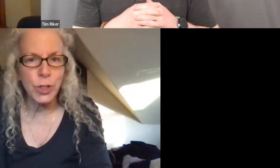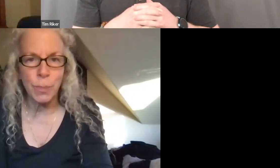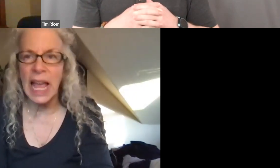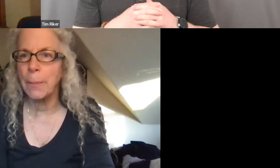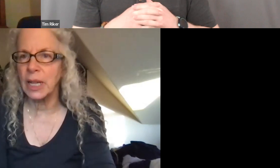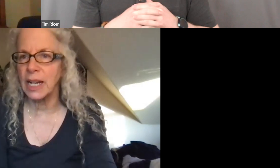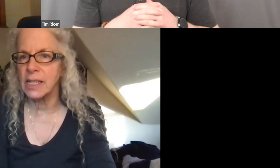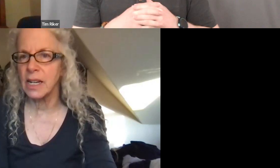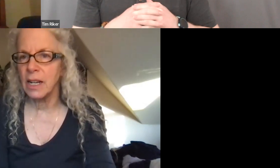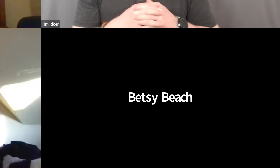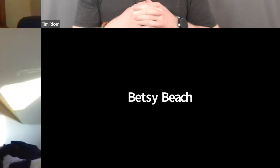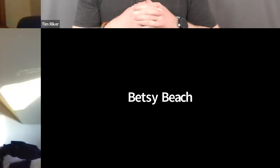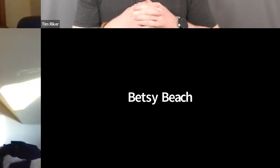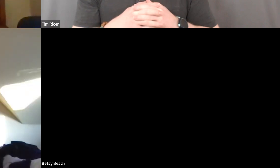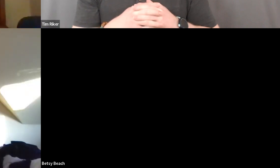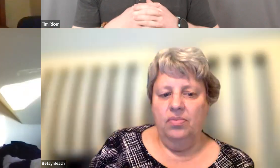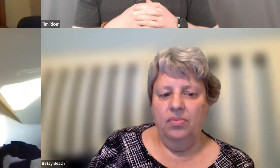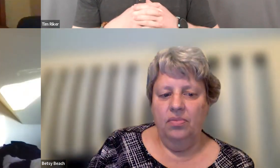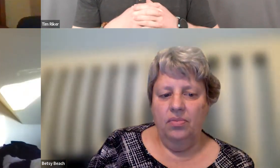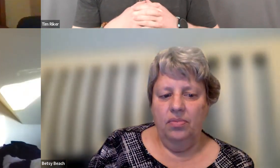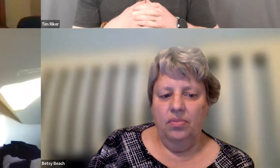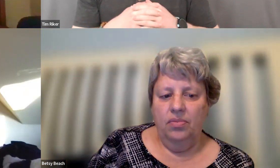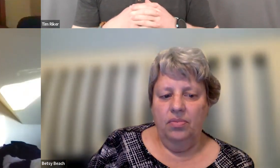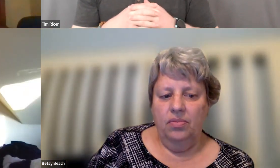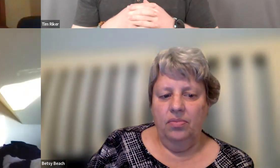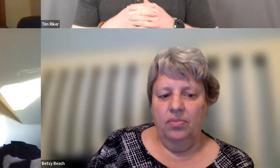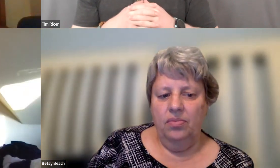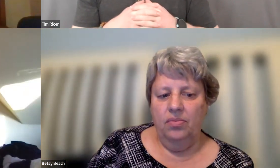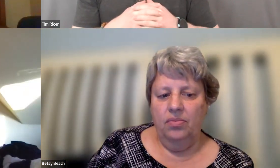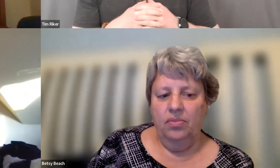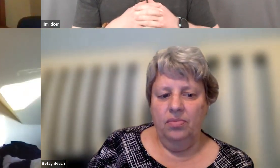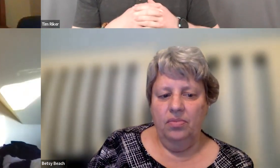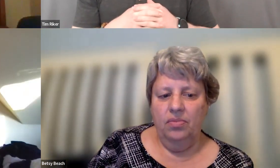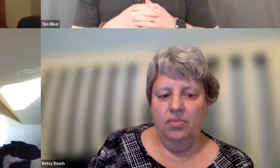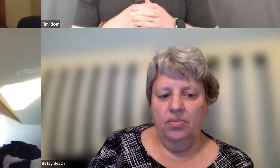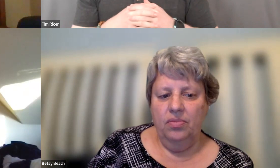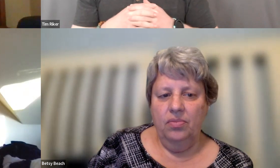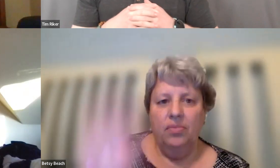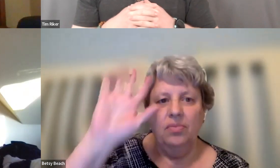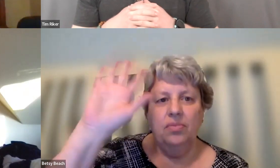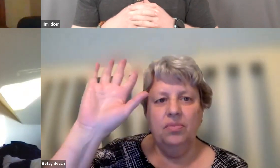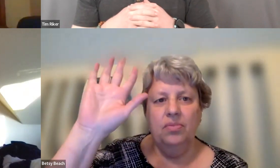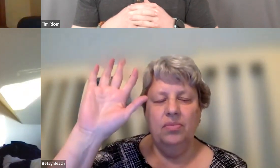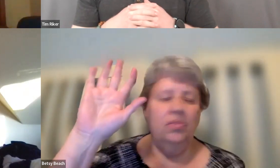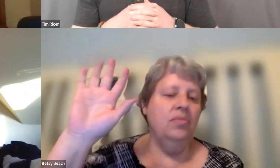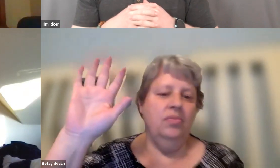both words could be capitalized, because it'll be an ongoing series.